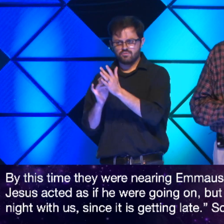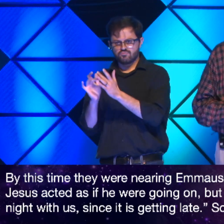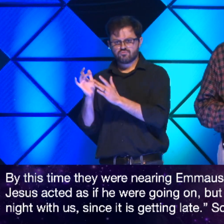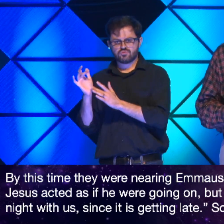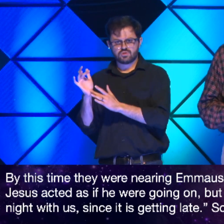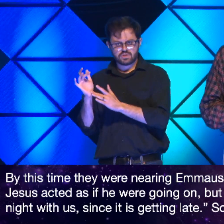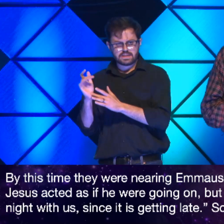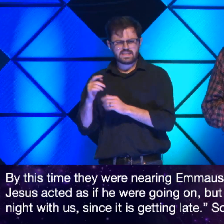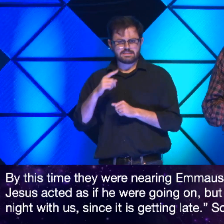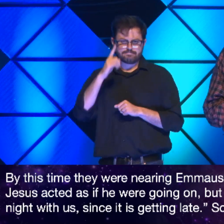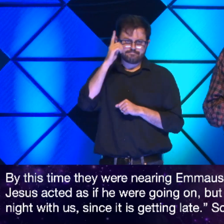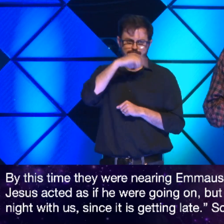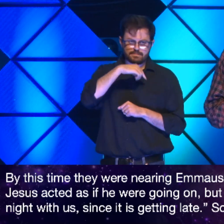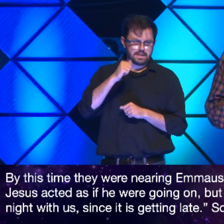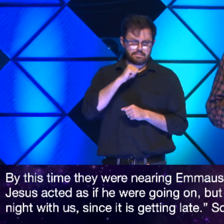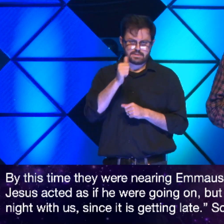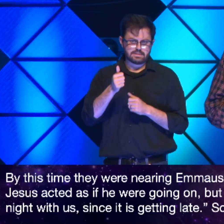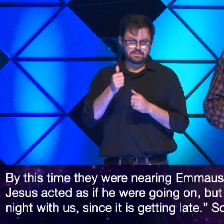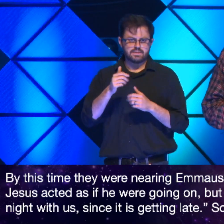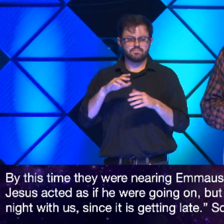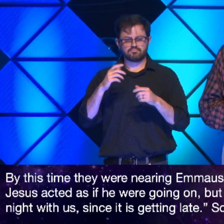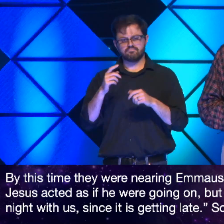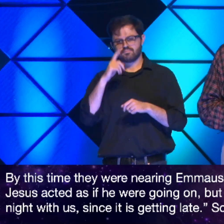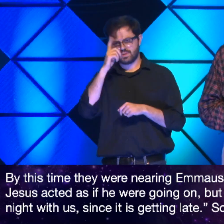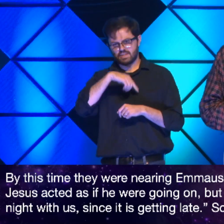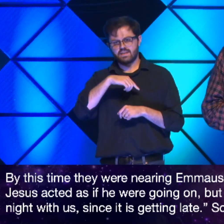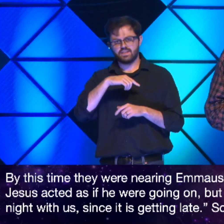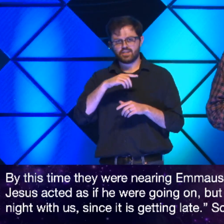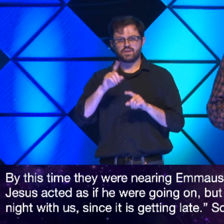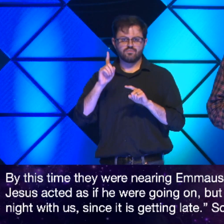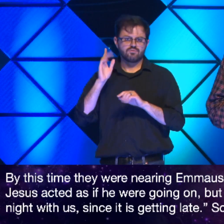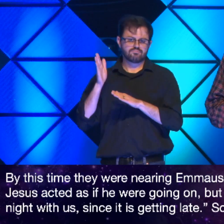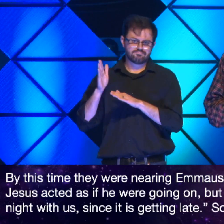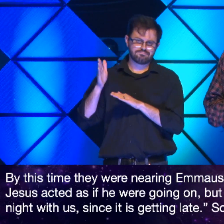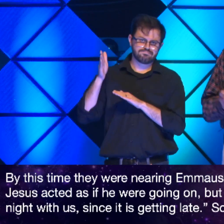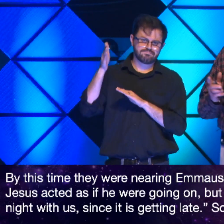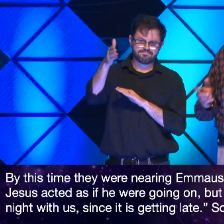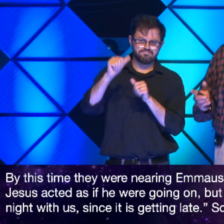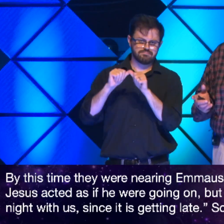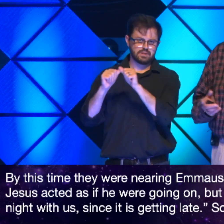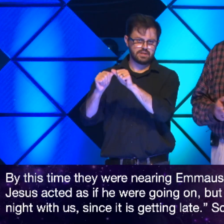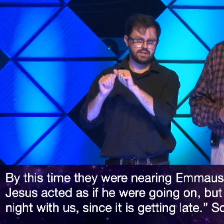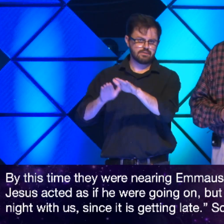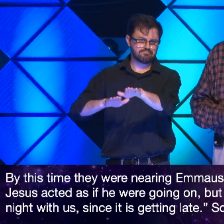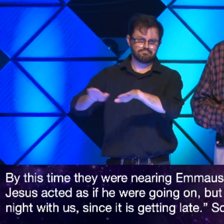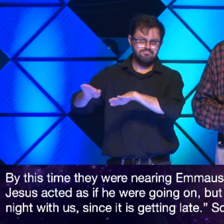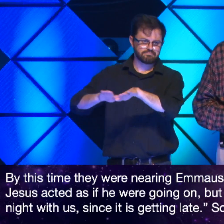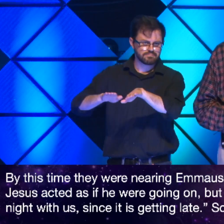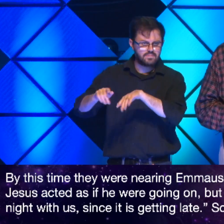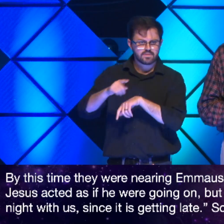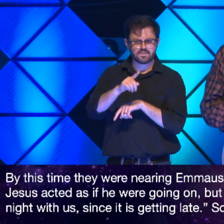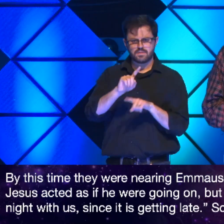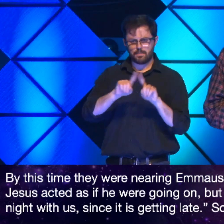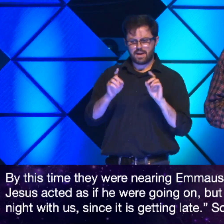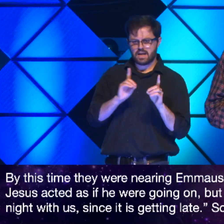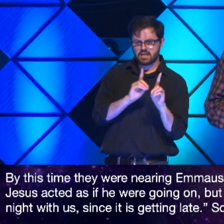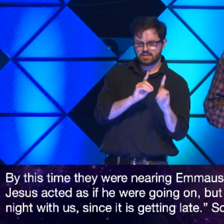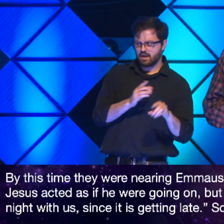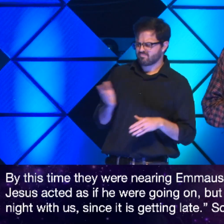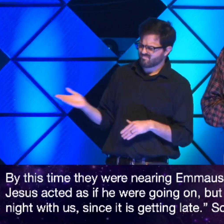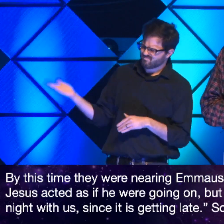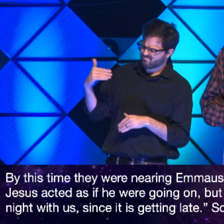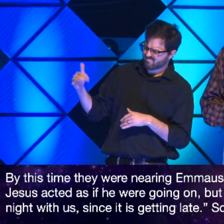was not going on, that he was going on. But see, they begged him. They said, "Stay the night with us, since it's getting